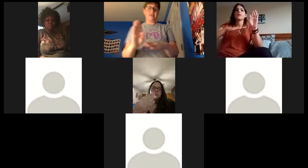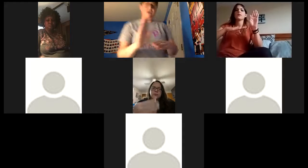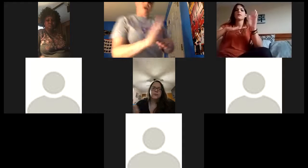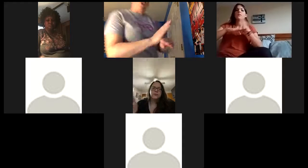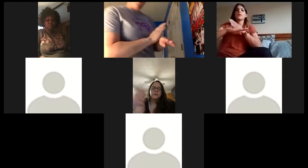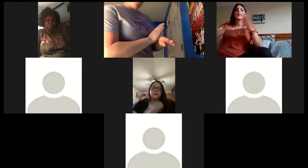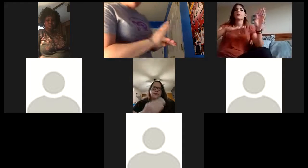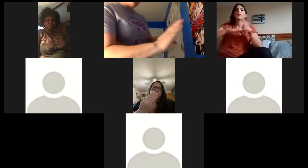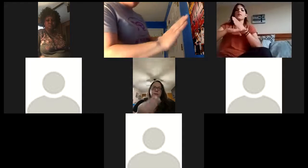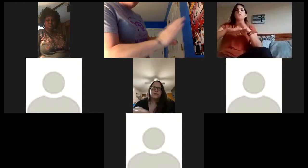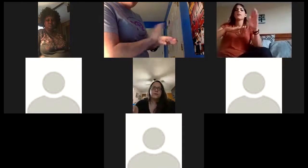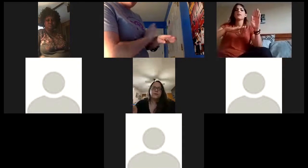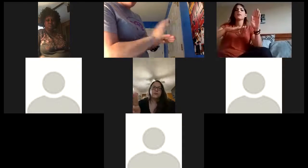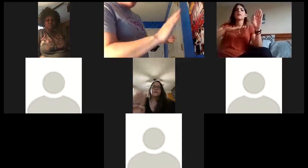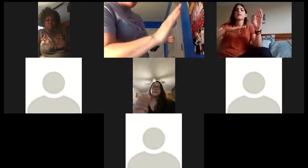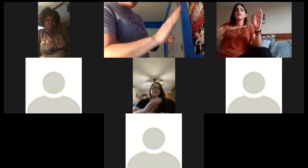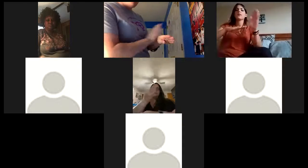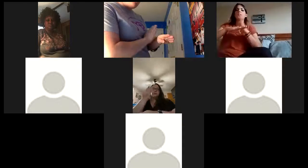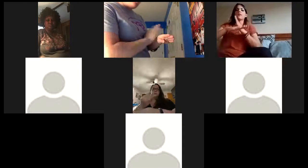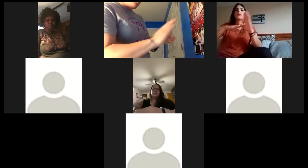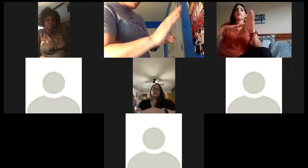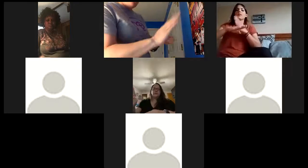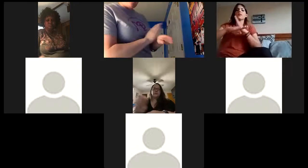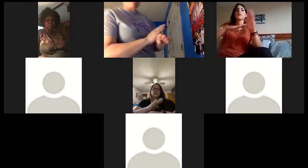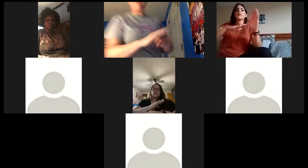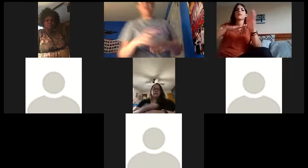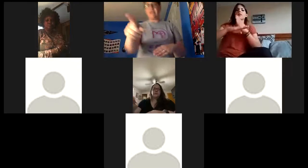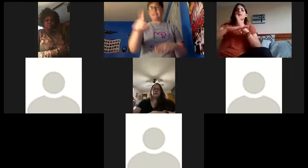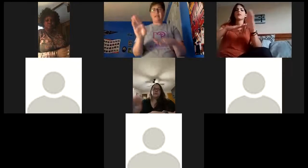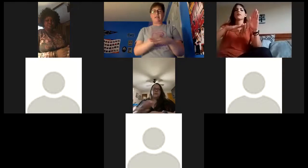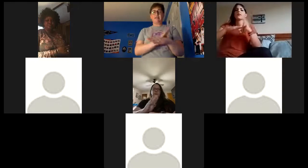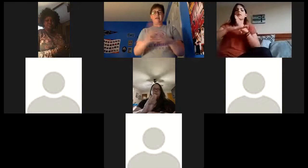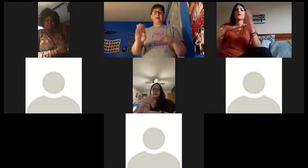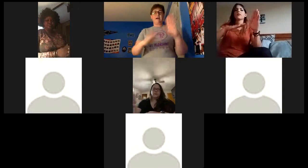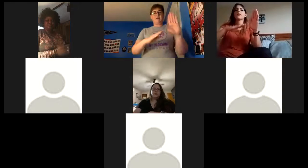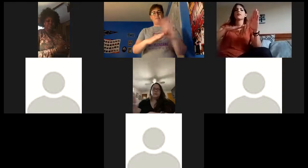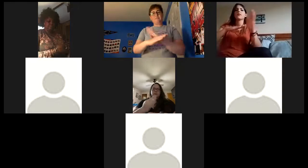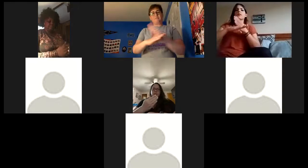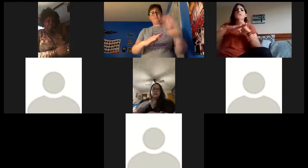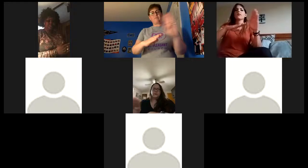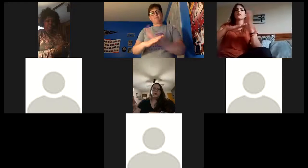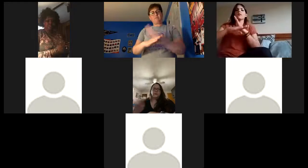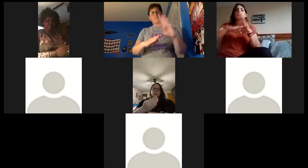it across your other hand. So exactly.